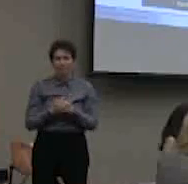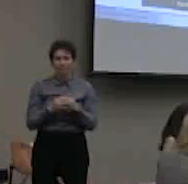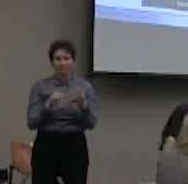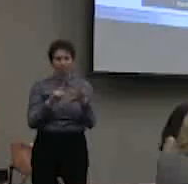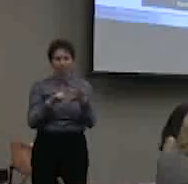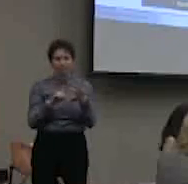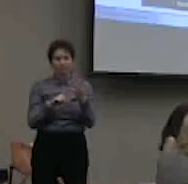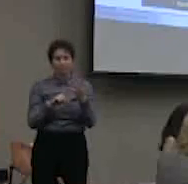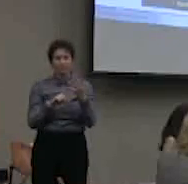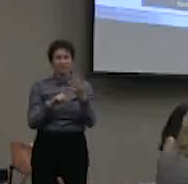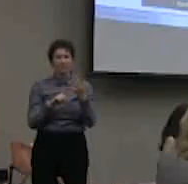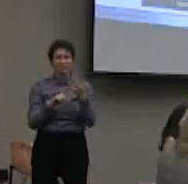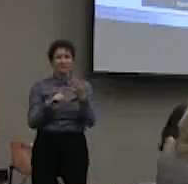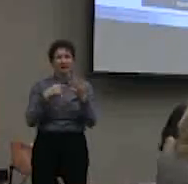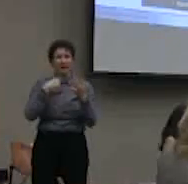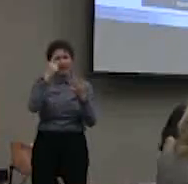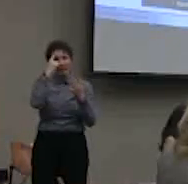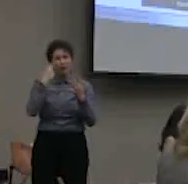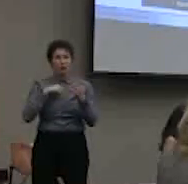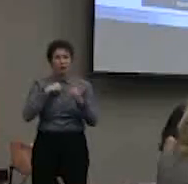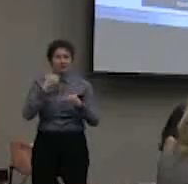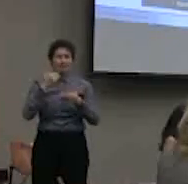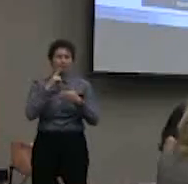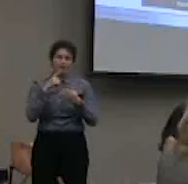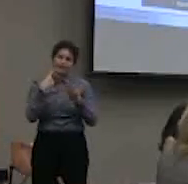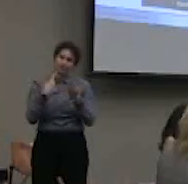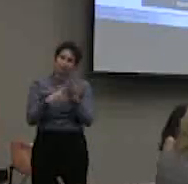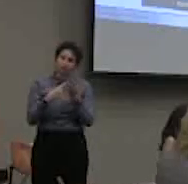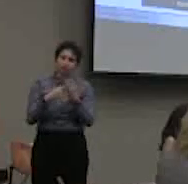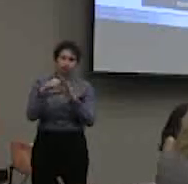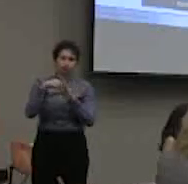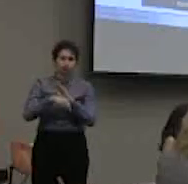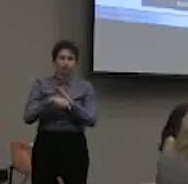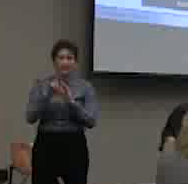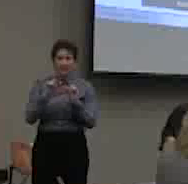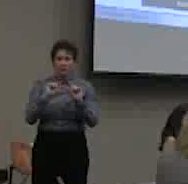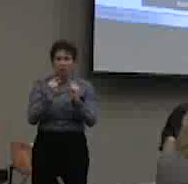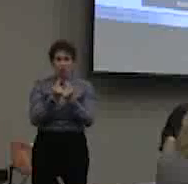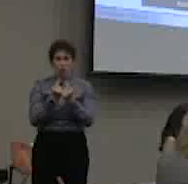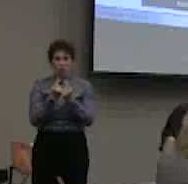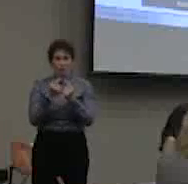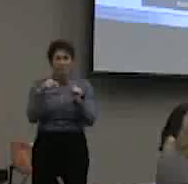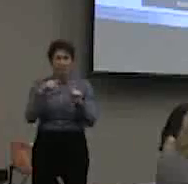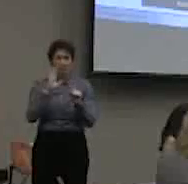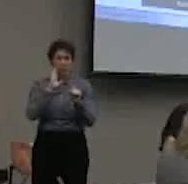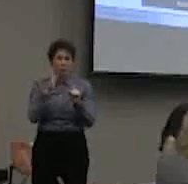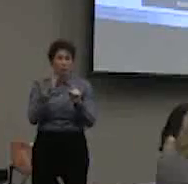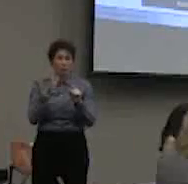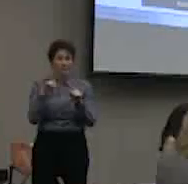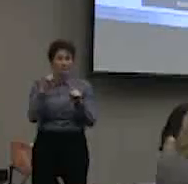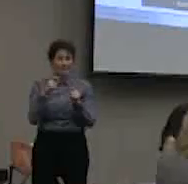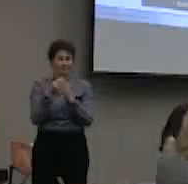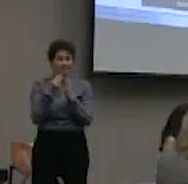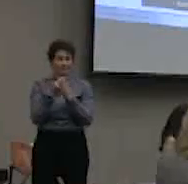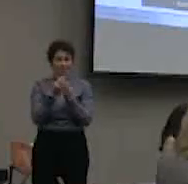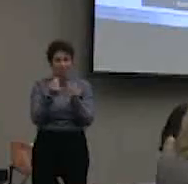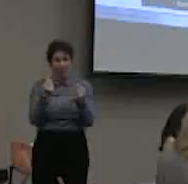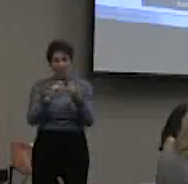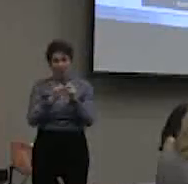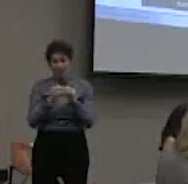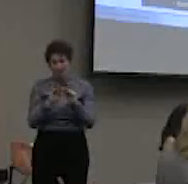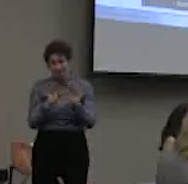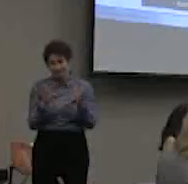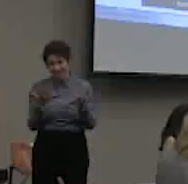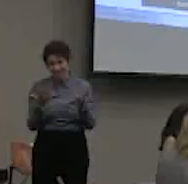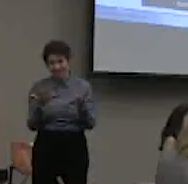finally, I do think, as we've talked about extensively in this group, this is going to take dollars to solve this problem.